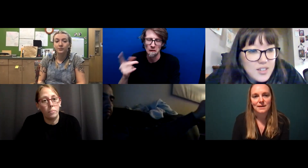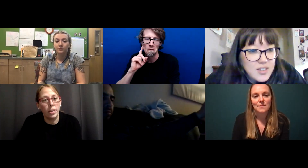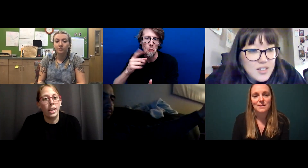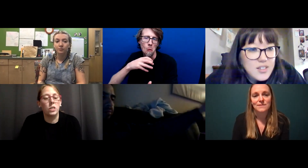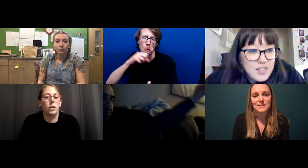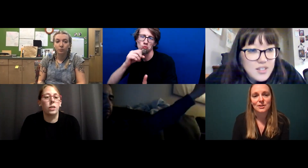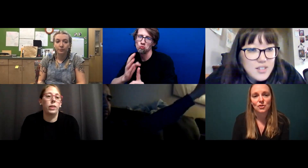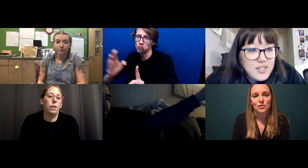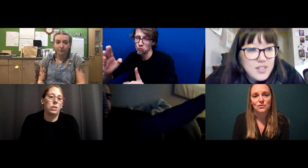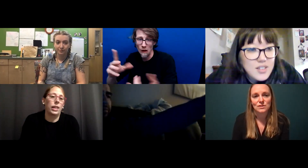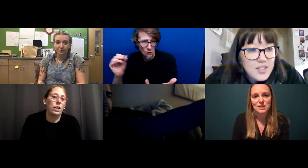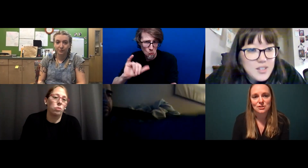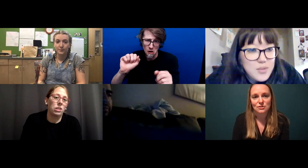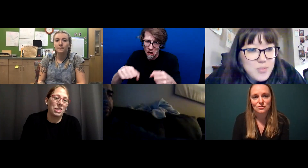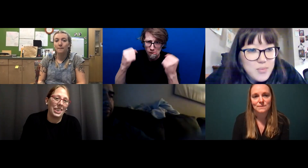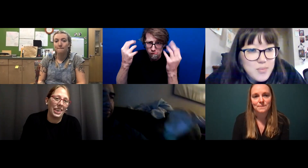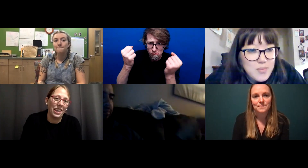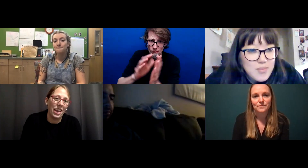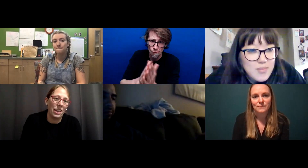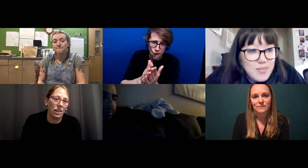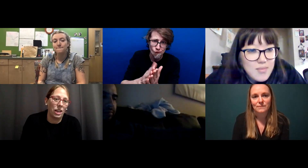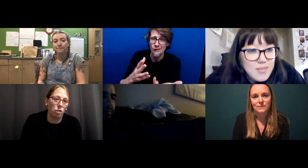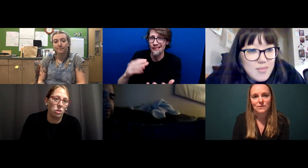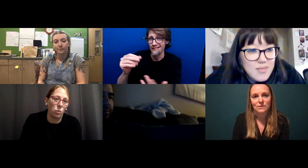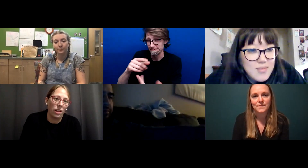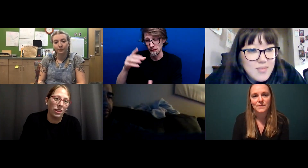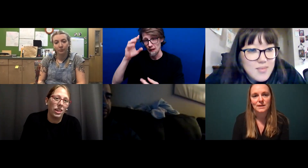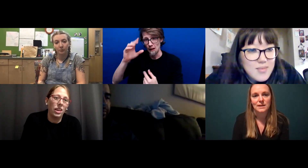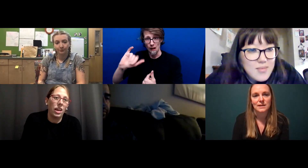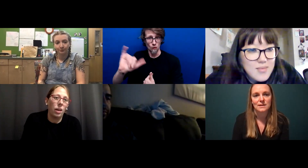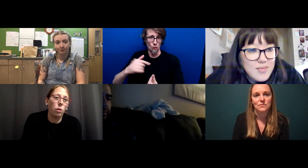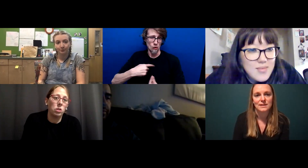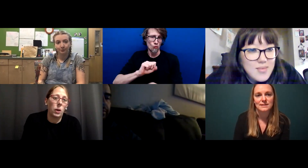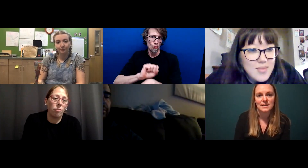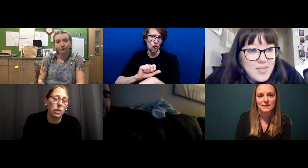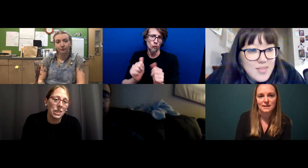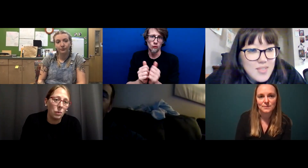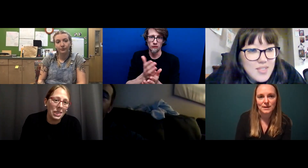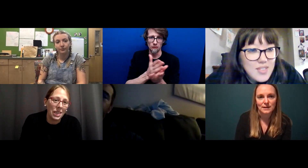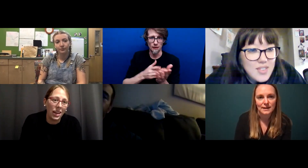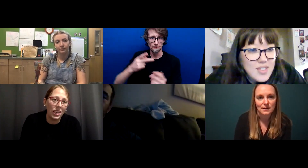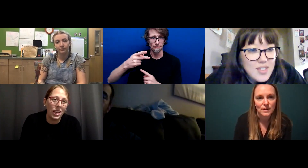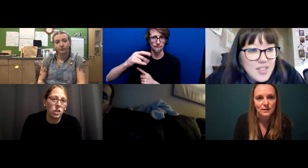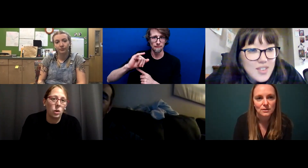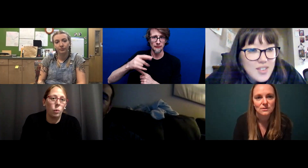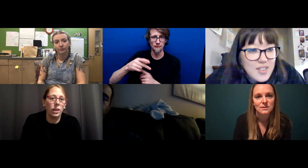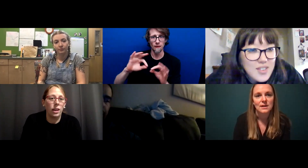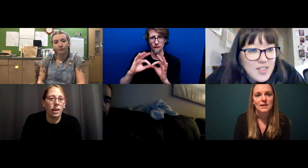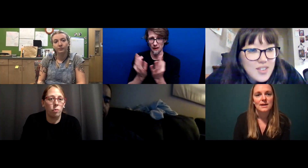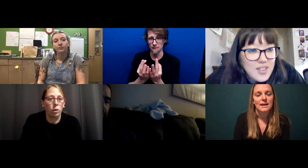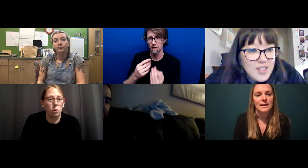home. And so that when they come to the classroom, that they're seeing that in the classroom as well. We also have books that we sign. And so